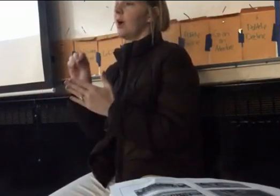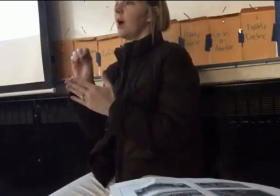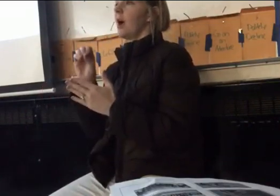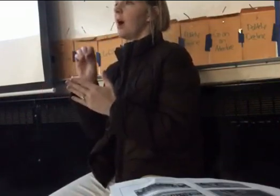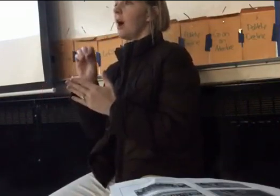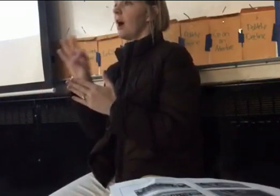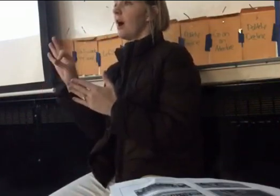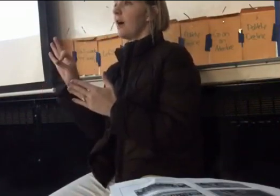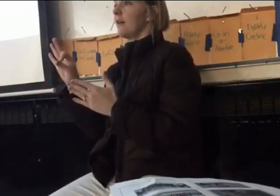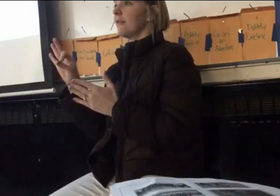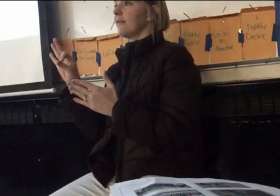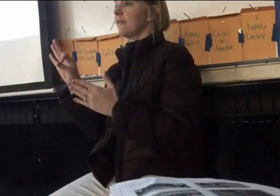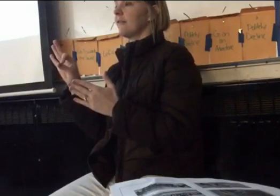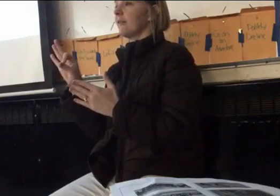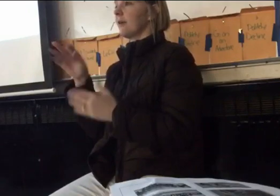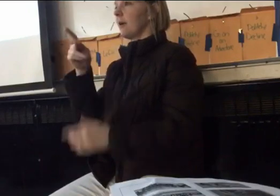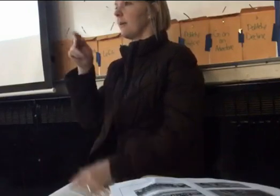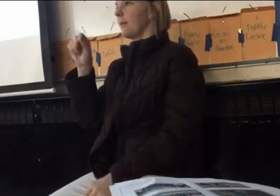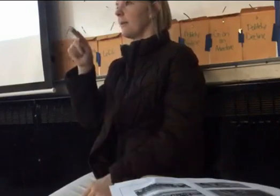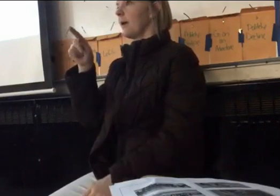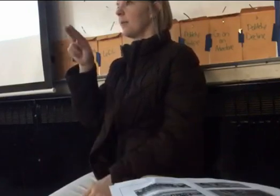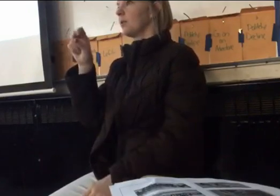of the populists.